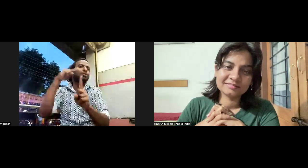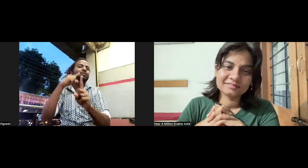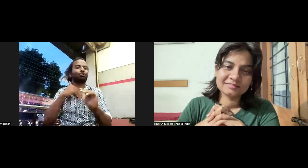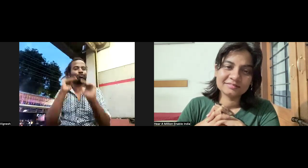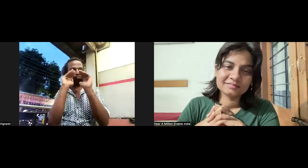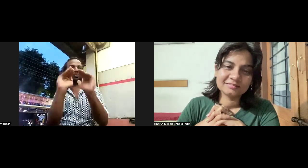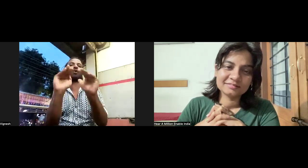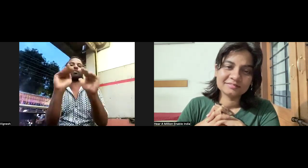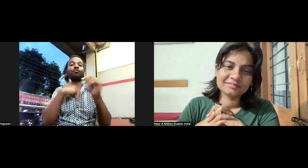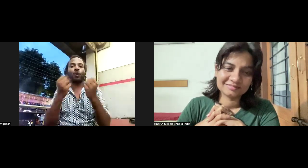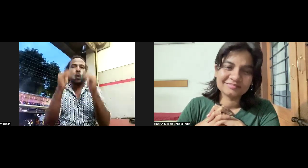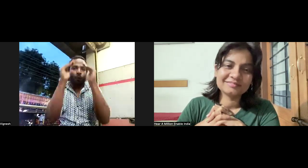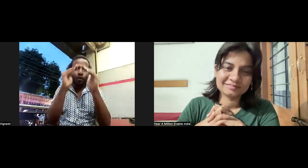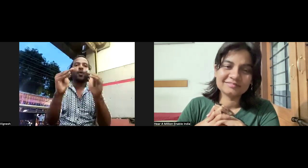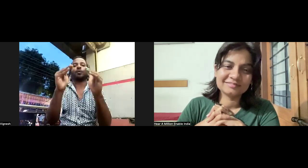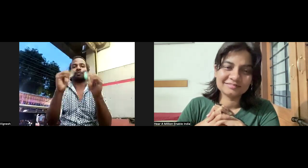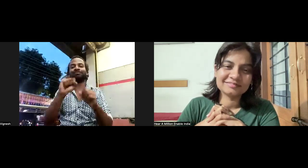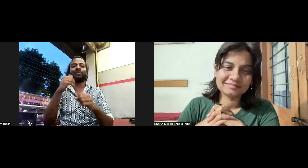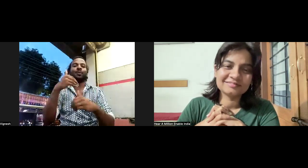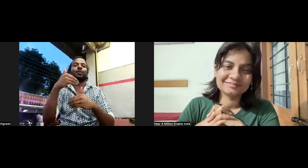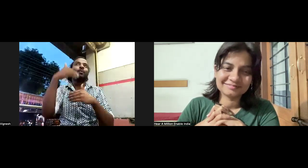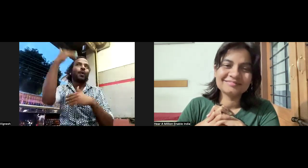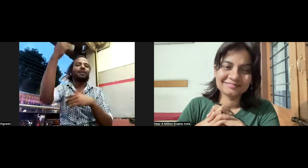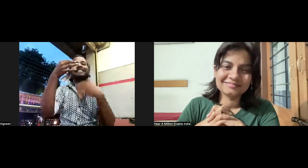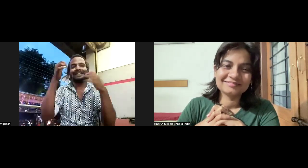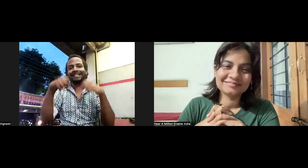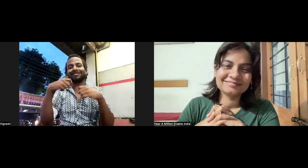now I'm in the process,